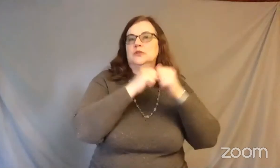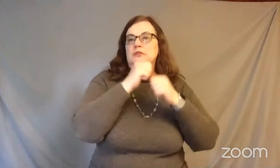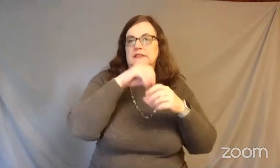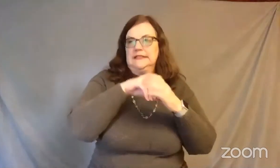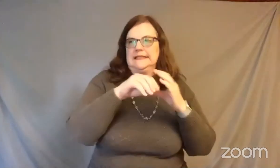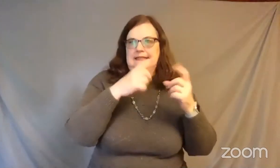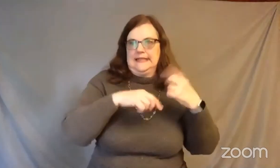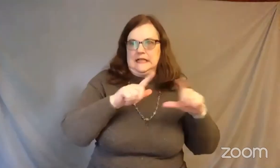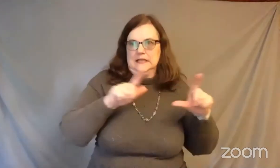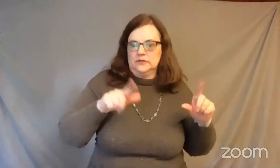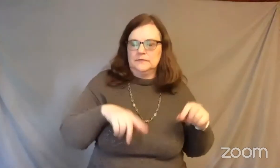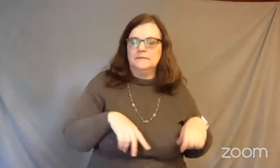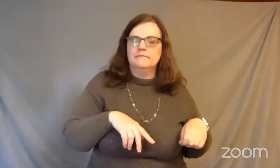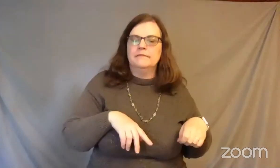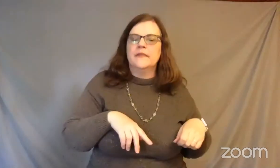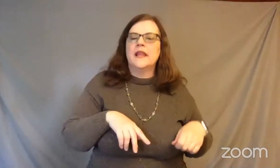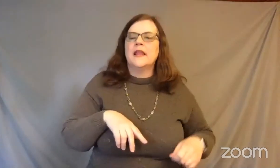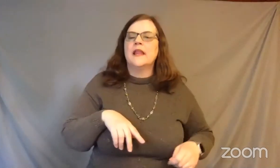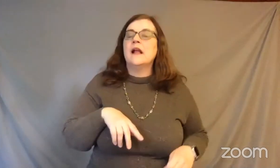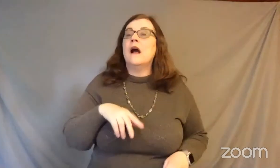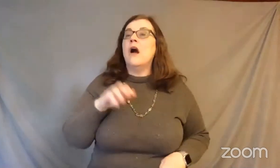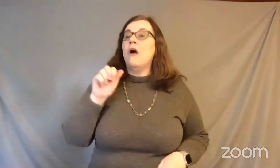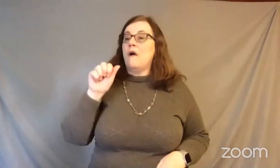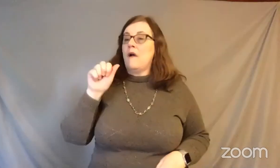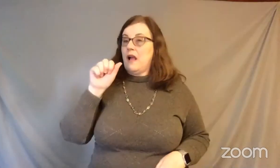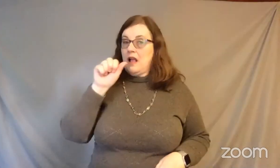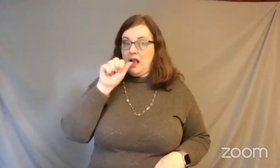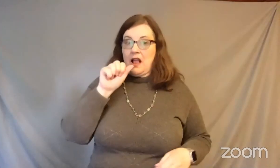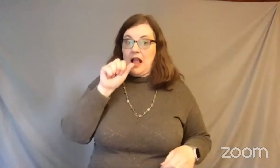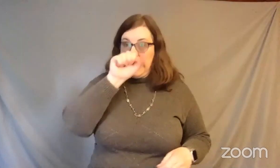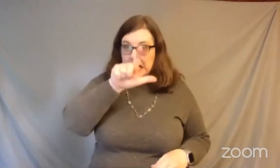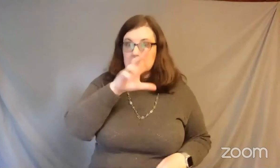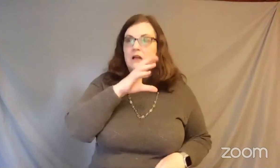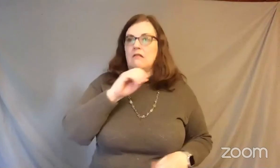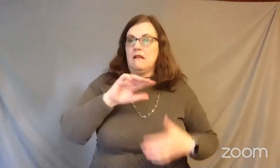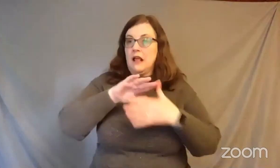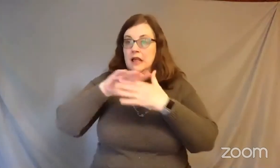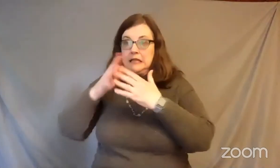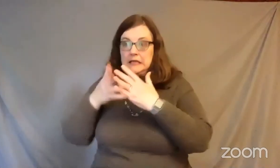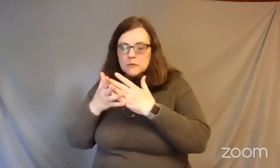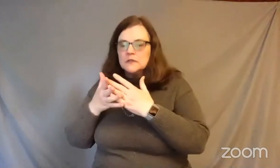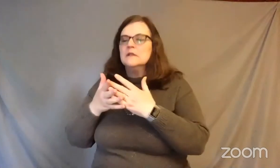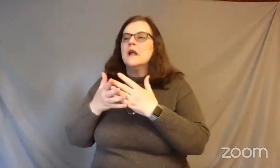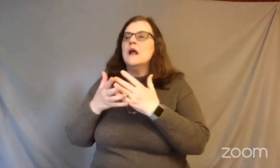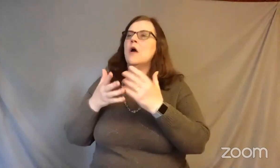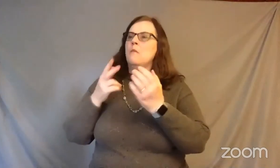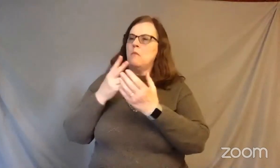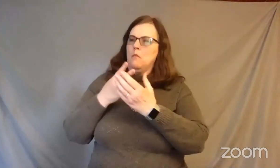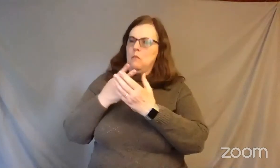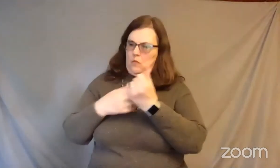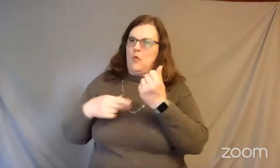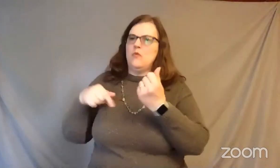We also wanted to see how they used varying structures in their sign